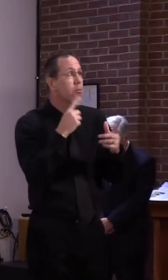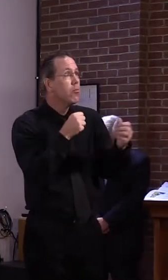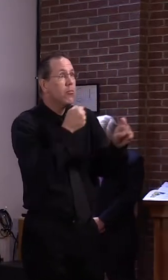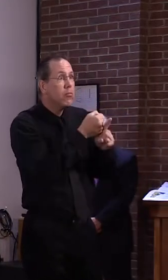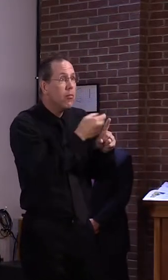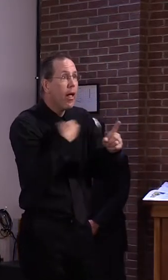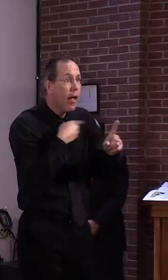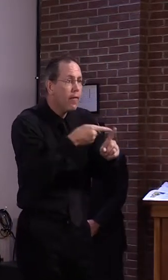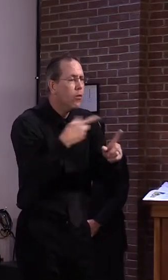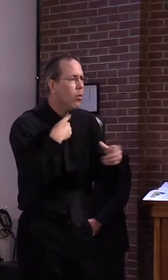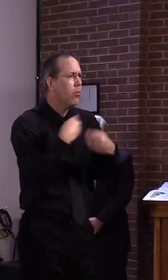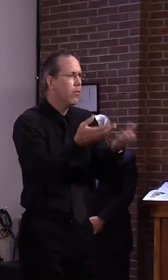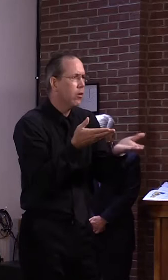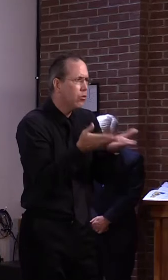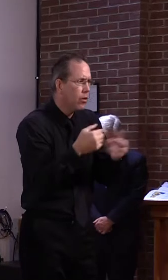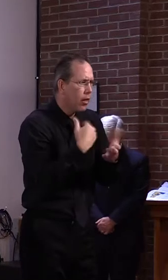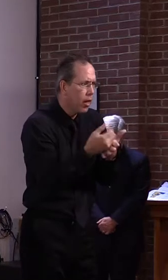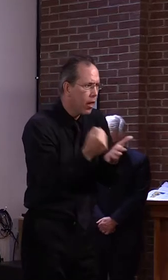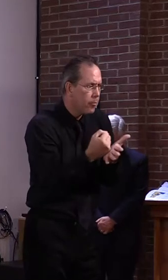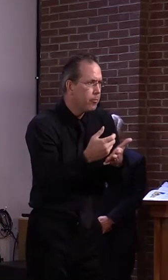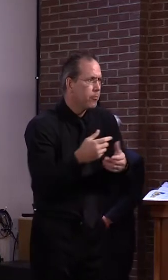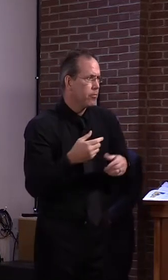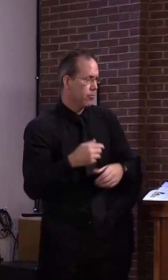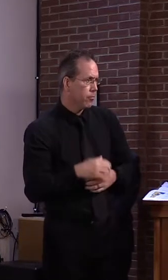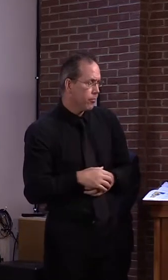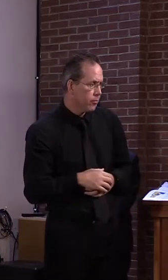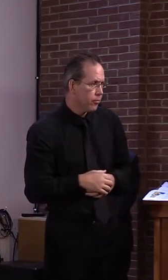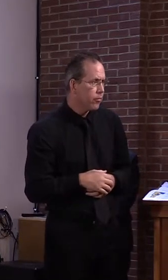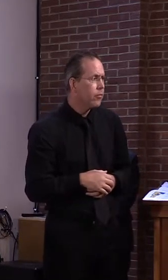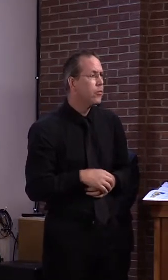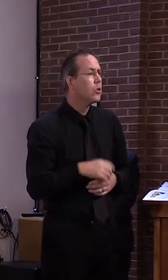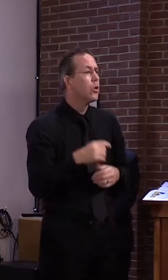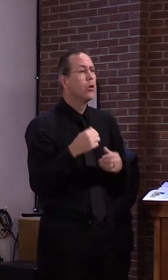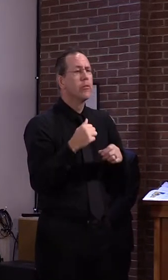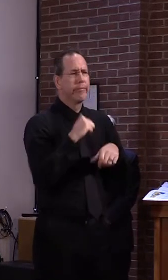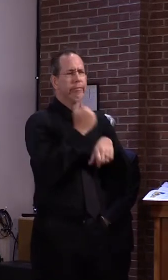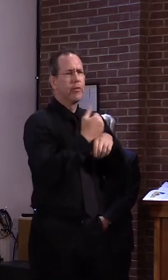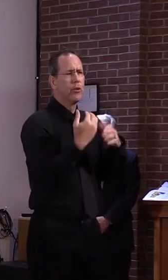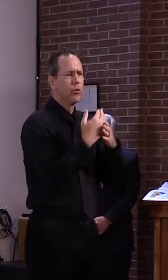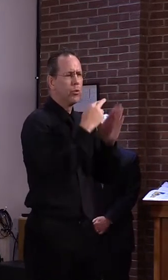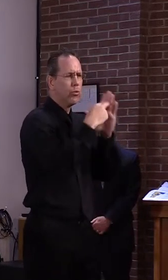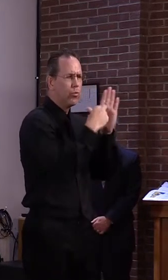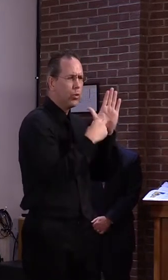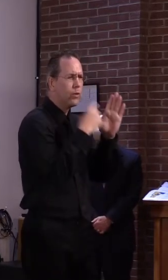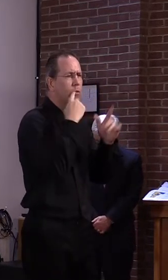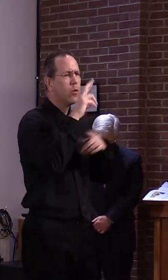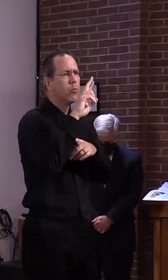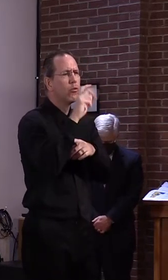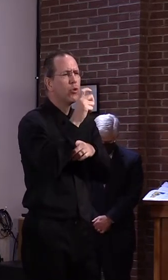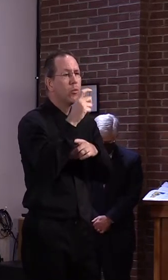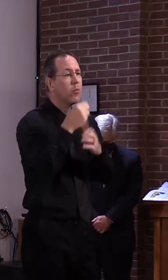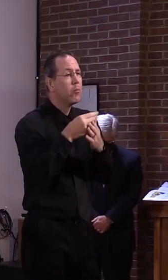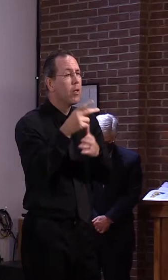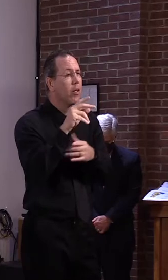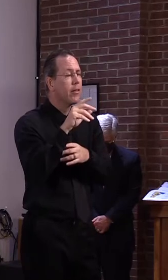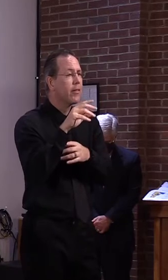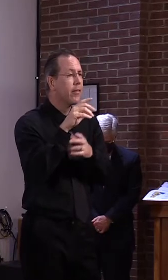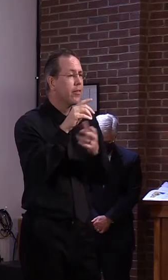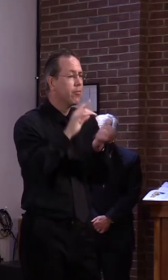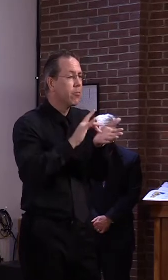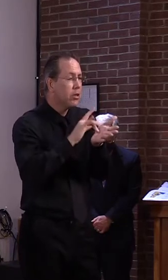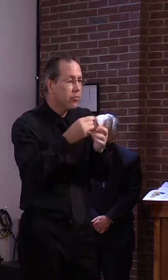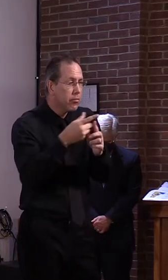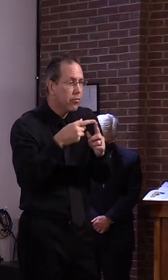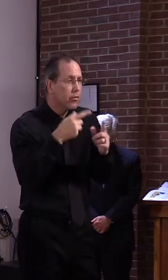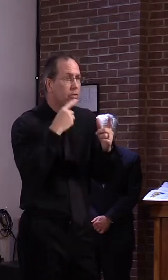allowed for prescriptions to be done remotely, like telemedicine, as opposed to have an